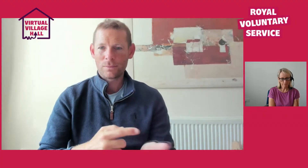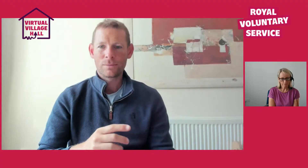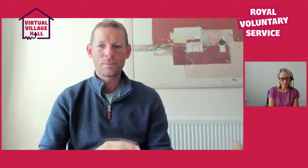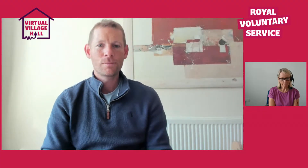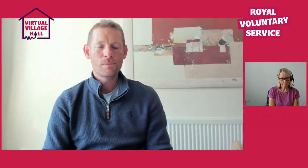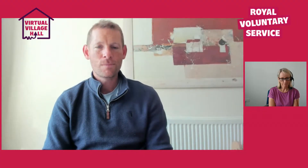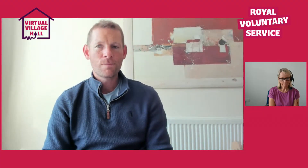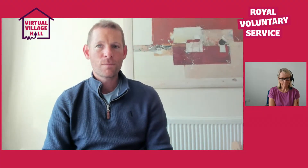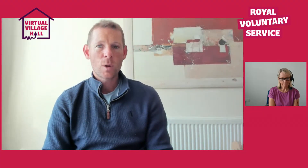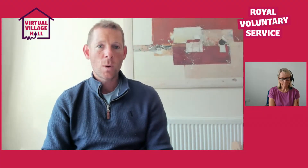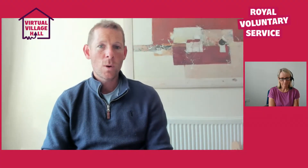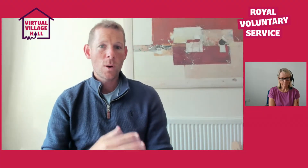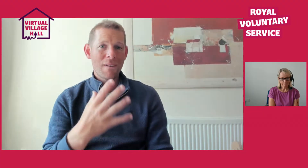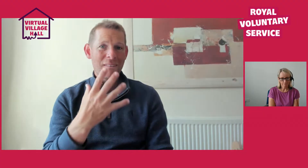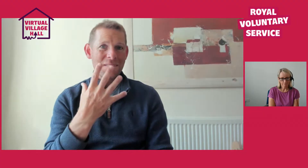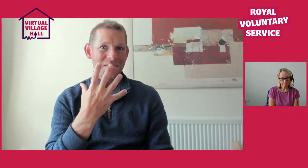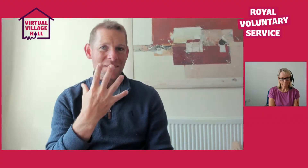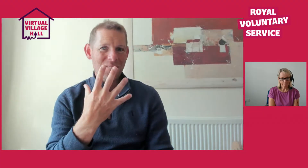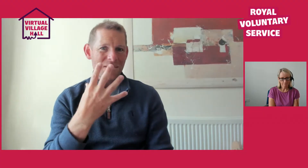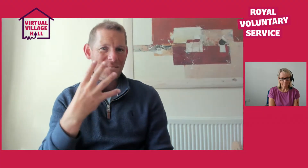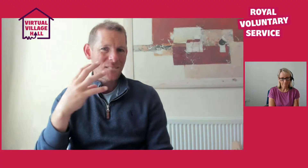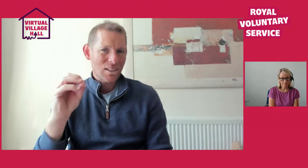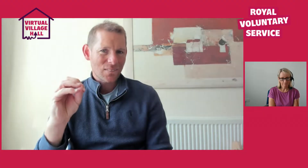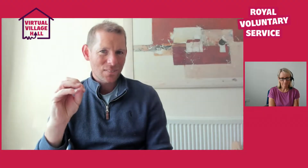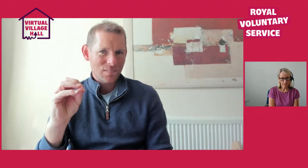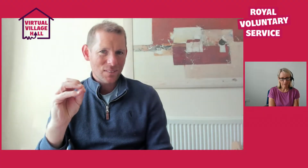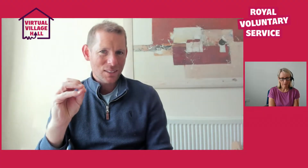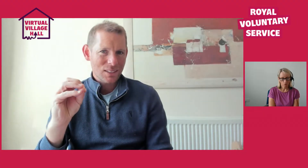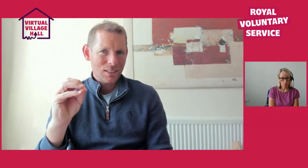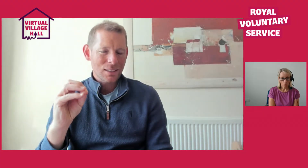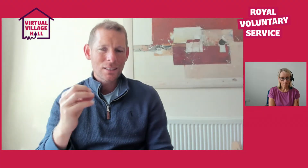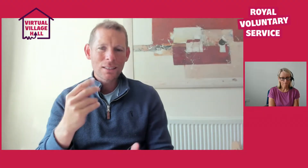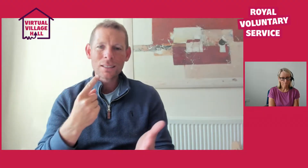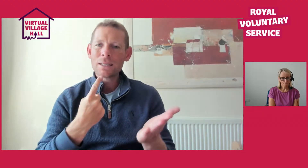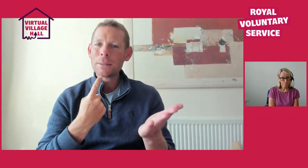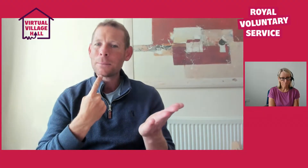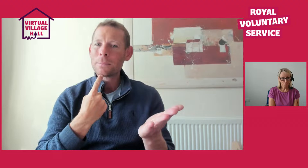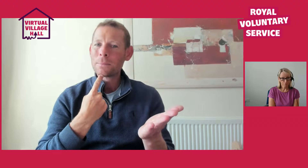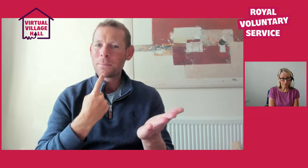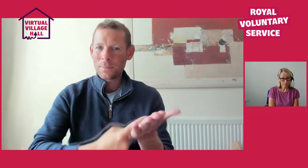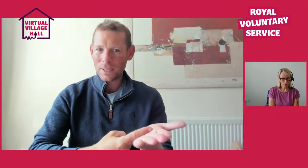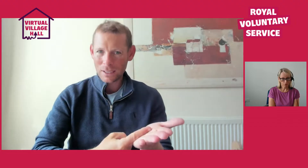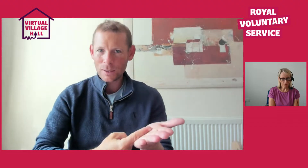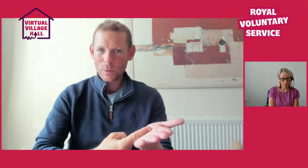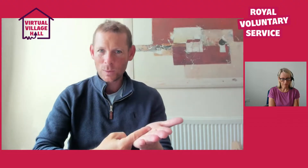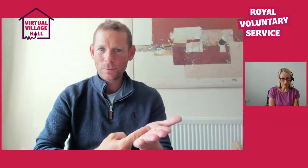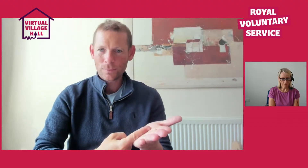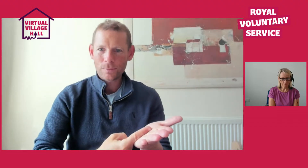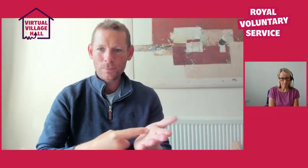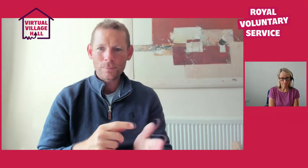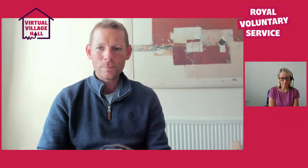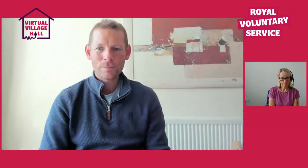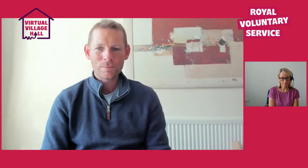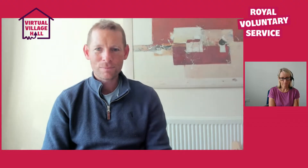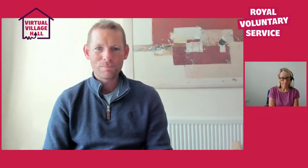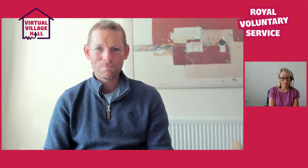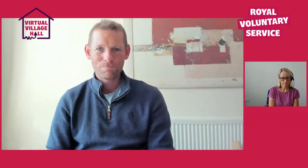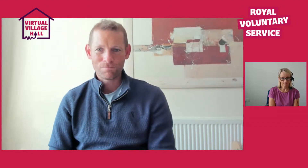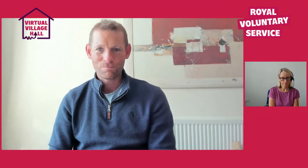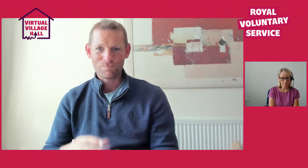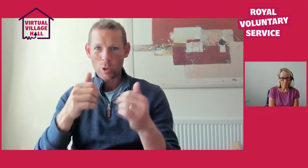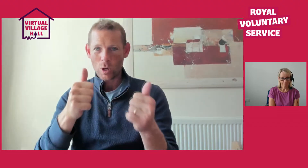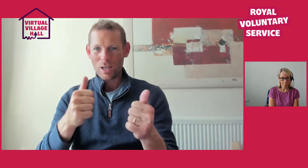Or £50.